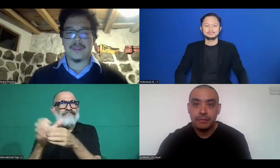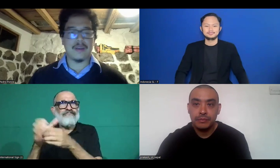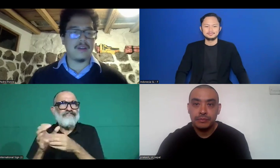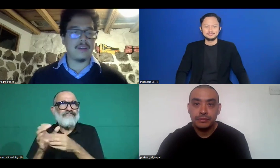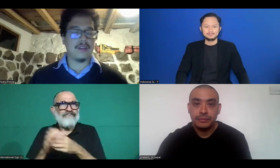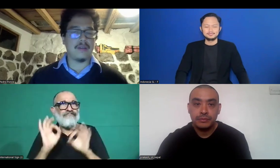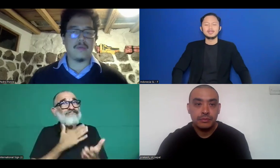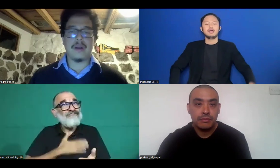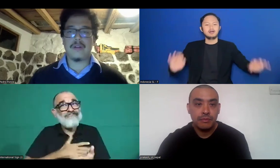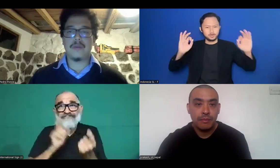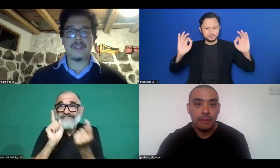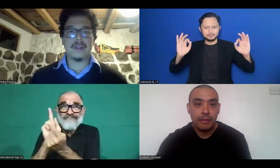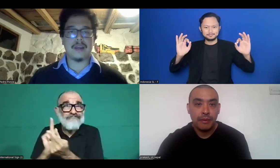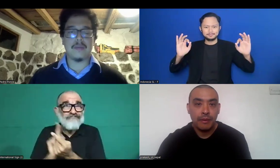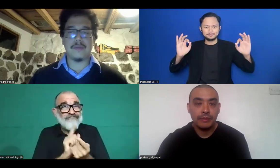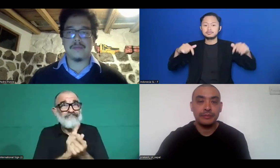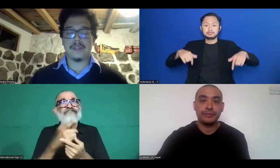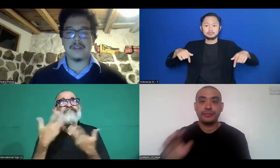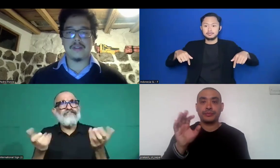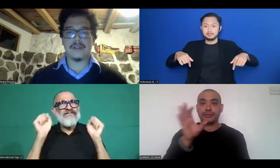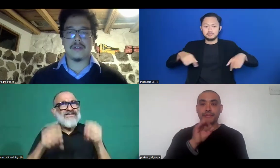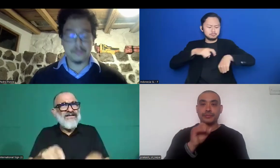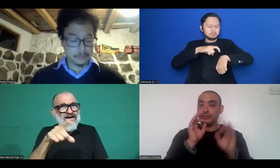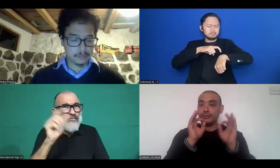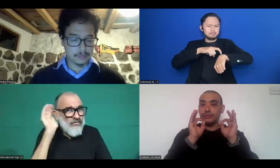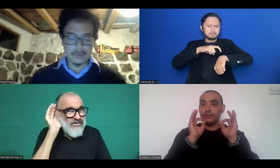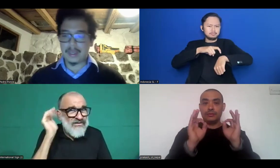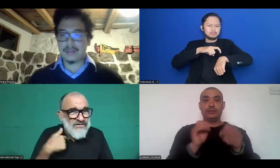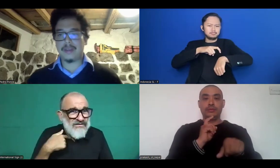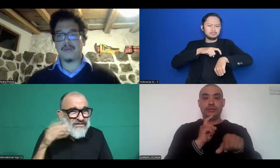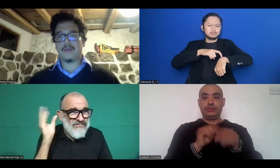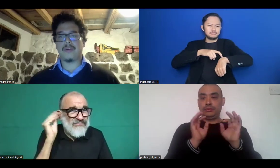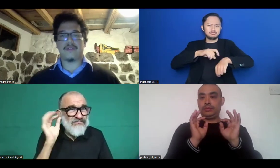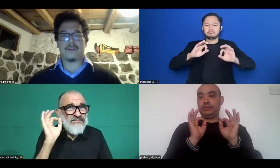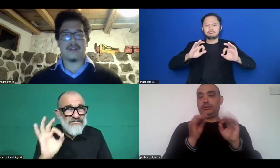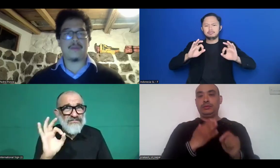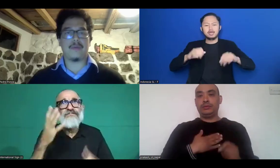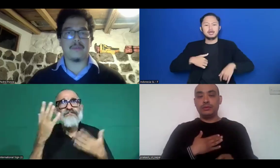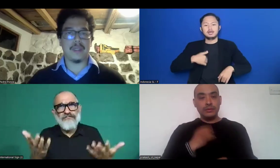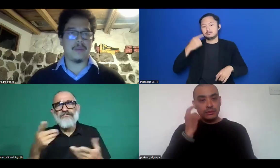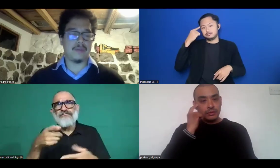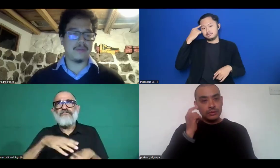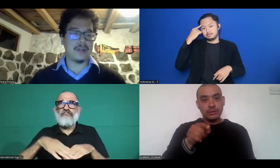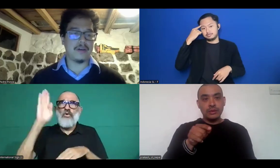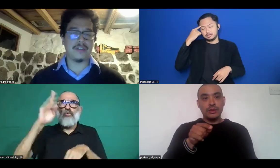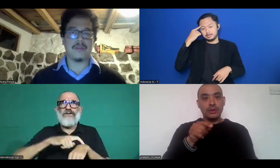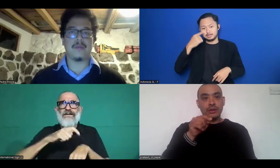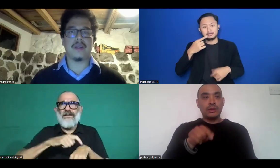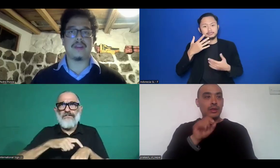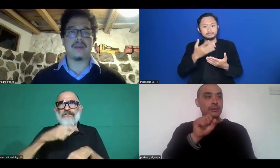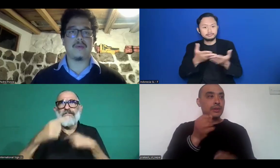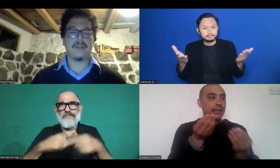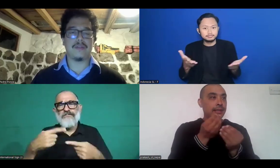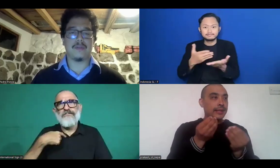Okay, we are almost at time. So I think, unfortunately, we won't be able to share some of the